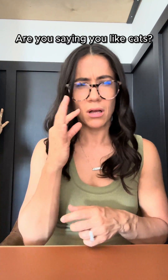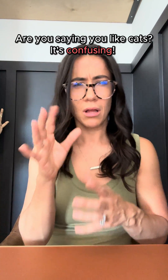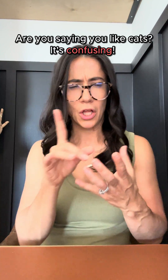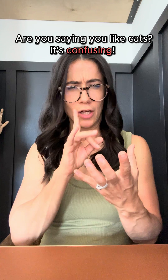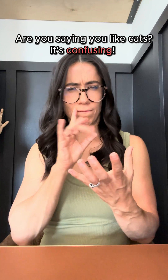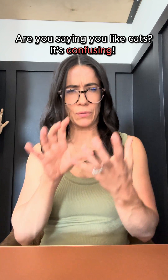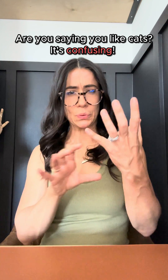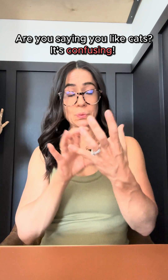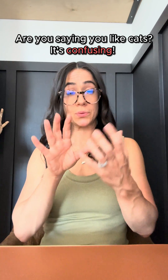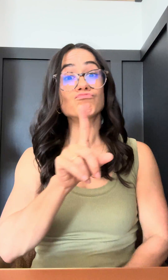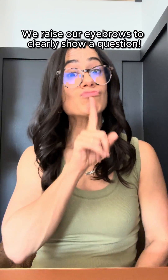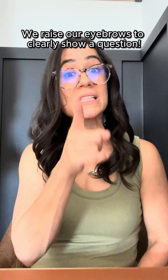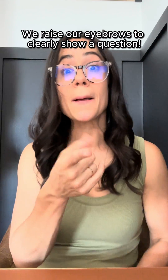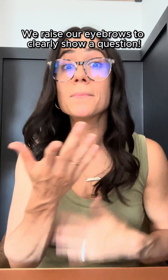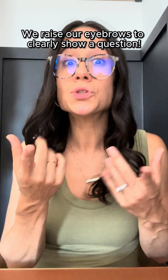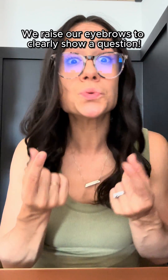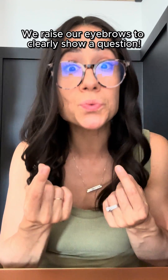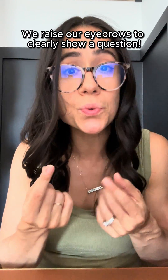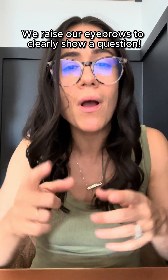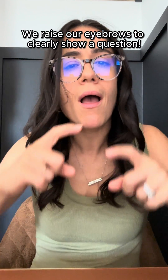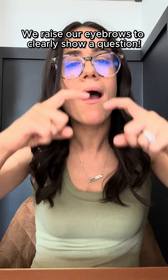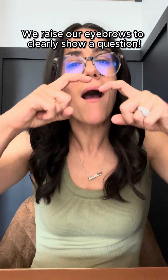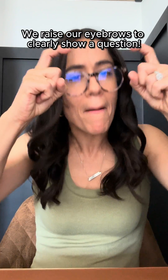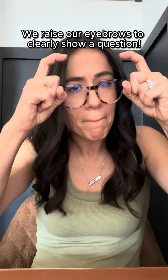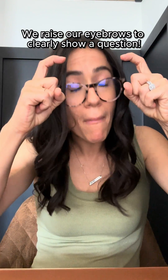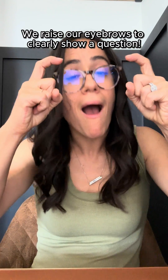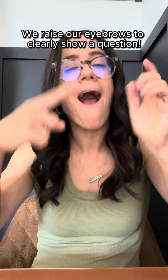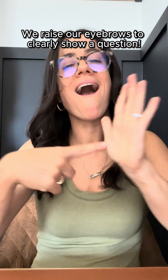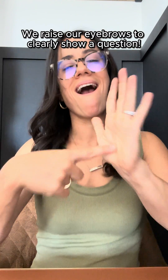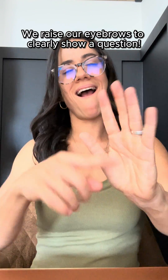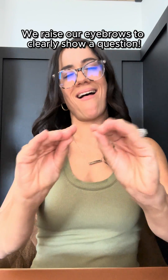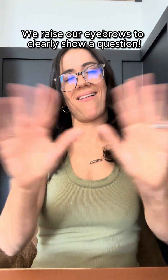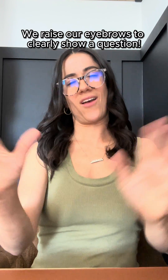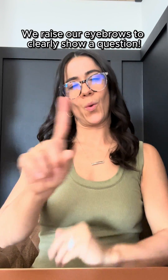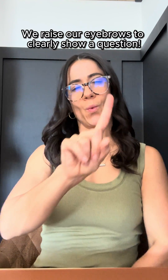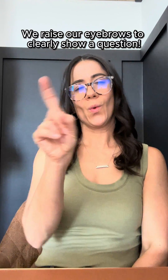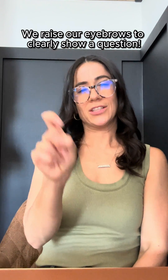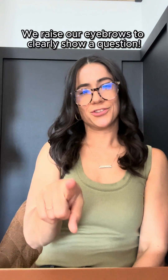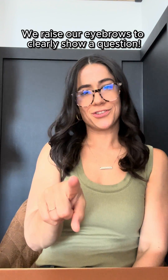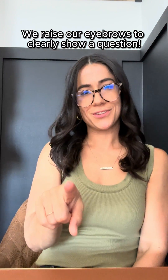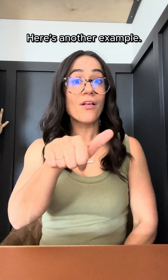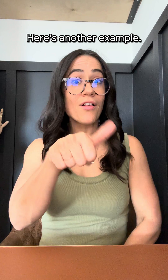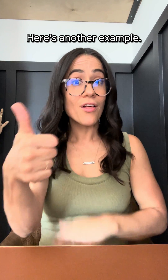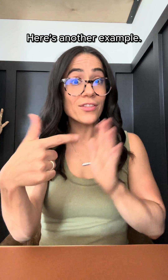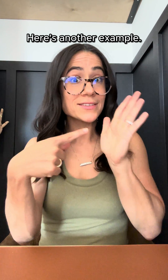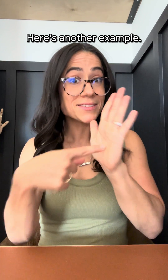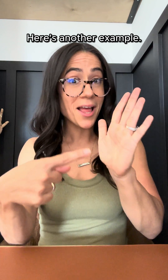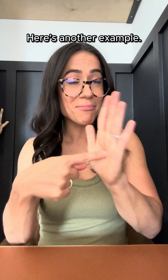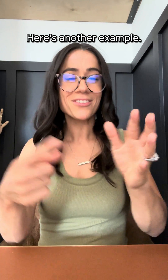It's confusing. We raise our eyebrows to clearly show a question. Here's another example.